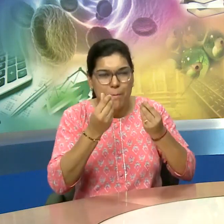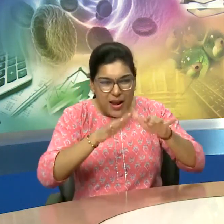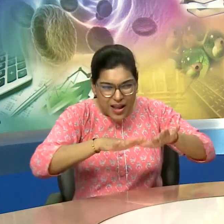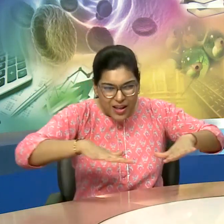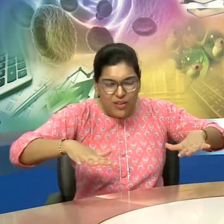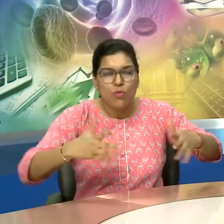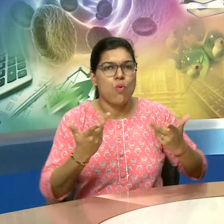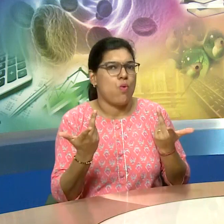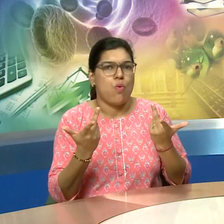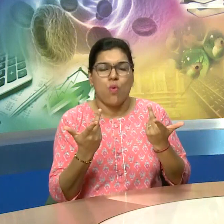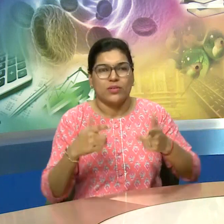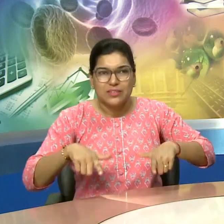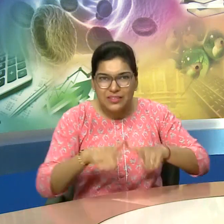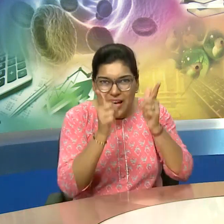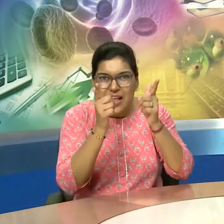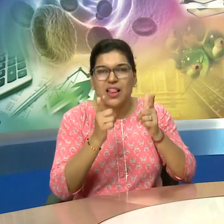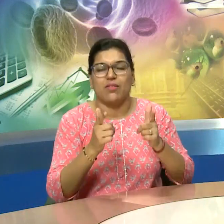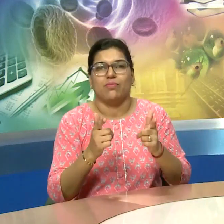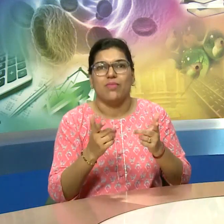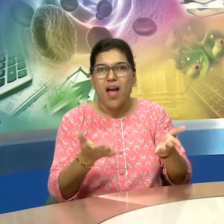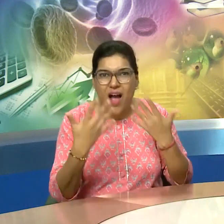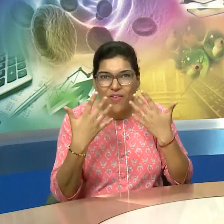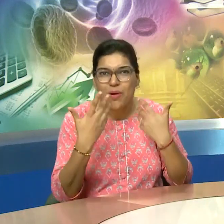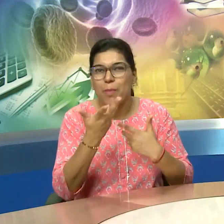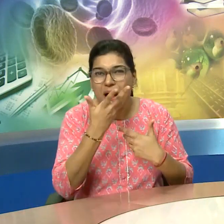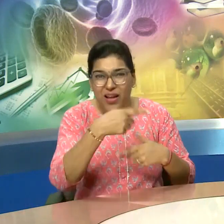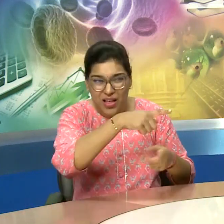Because all those metal ores,